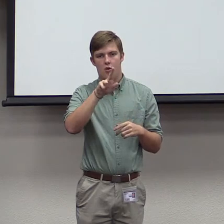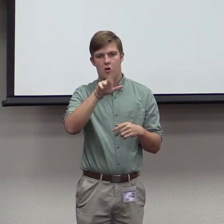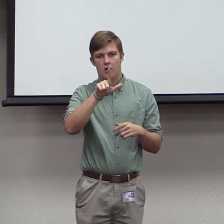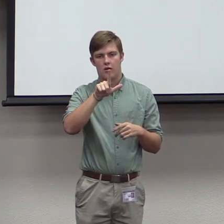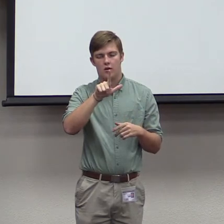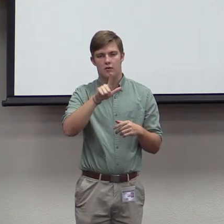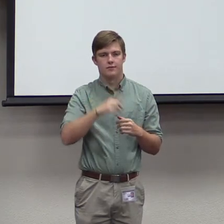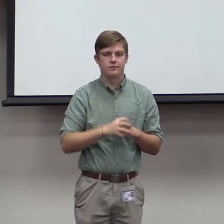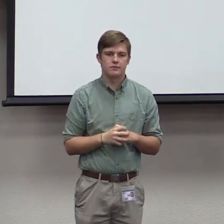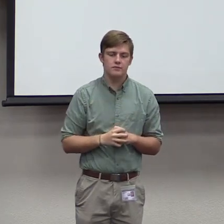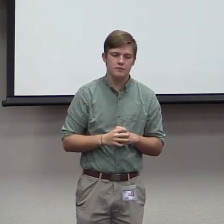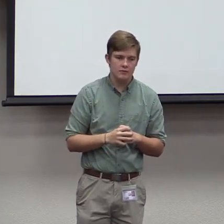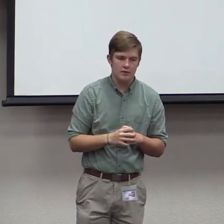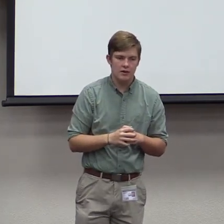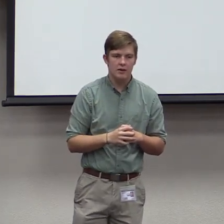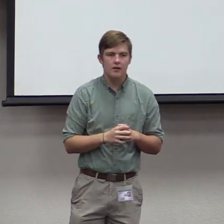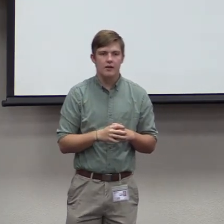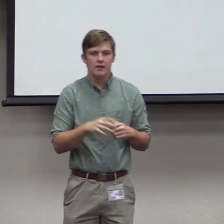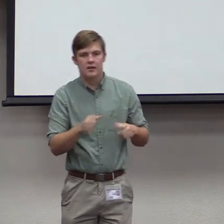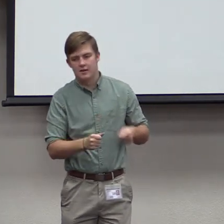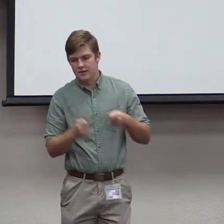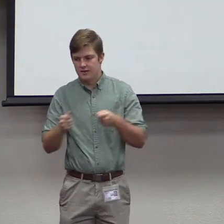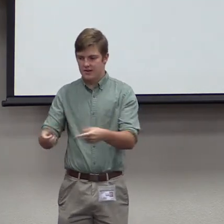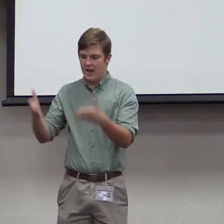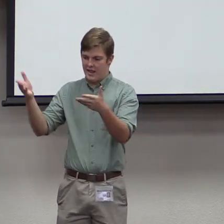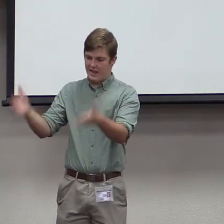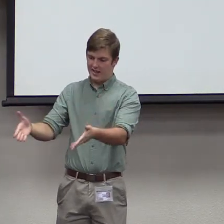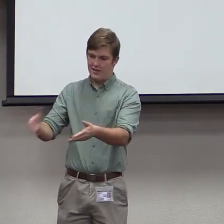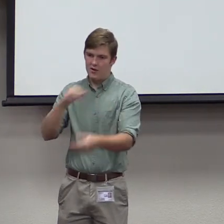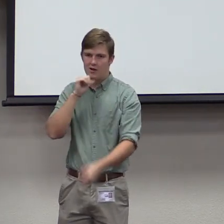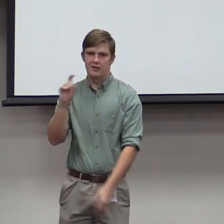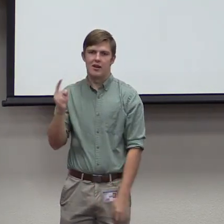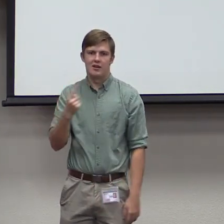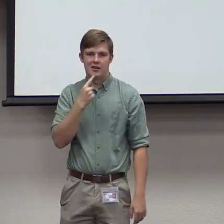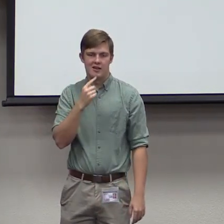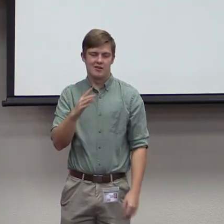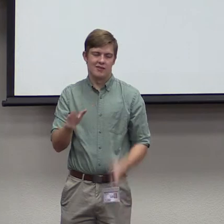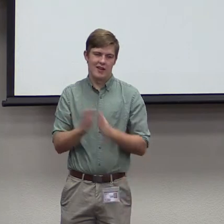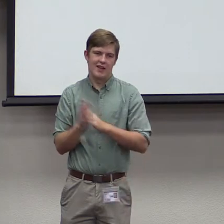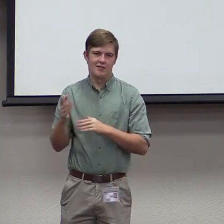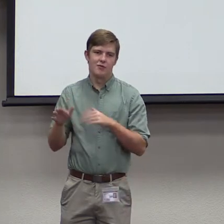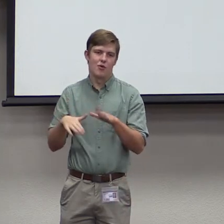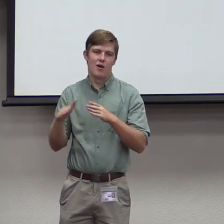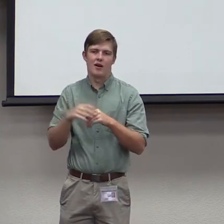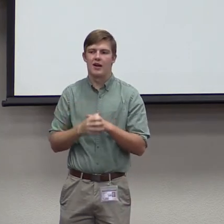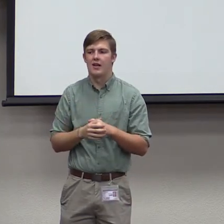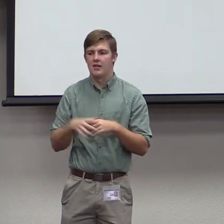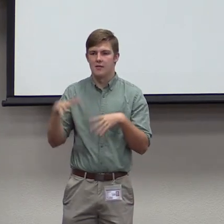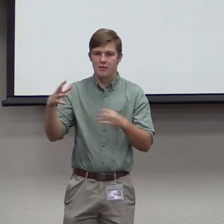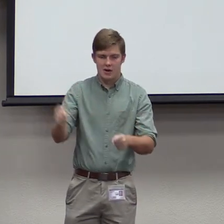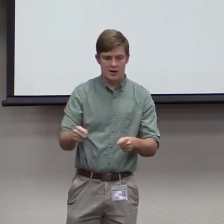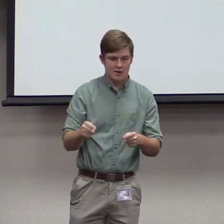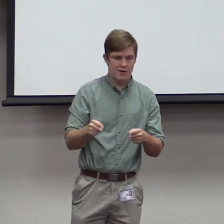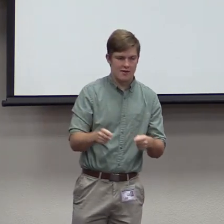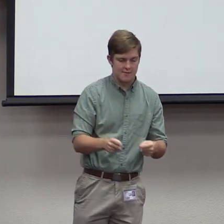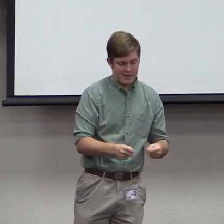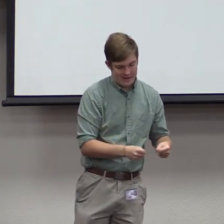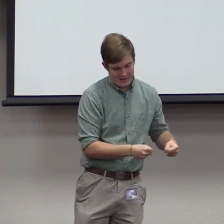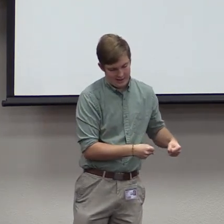They take Stephen, they lead him out of town, and I don't think they just asked him to walk out of town either. I think they probably grabbed hold of him